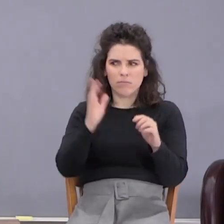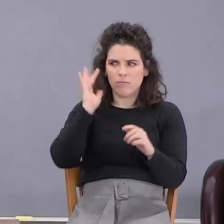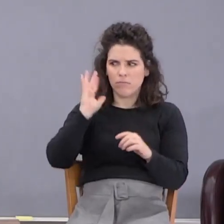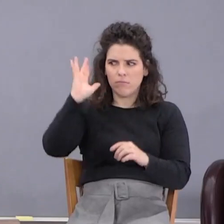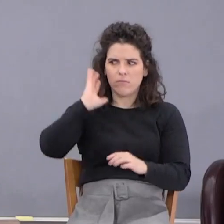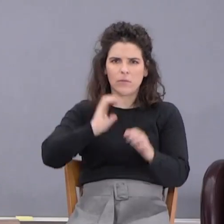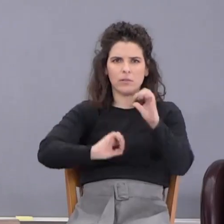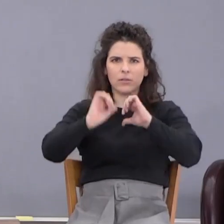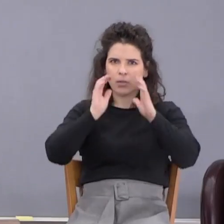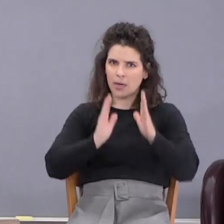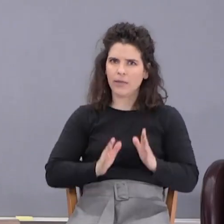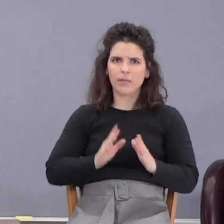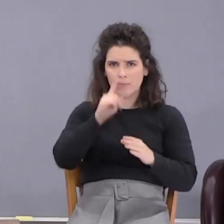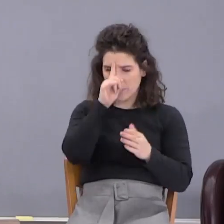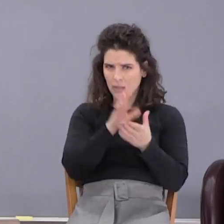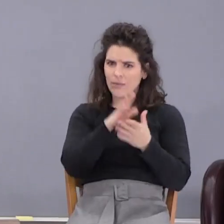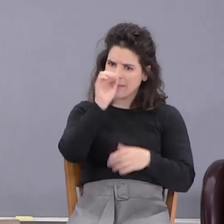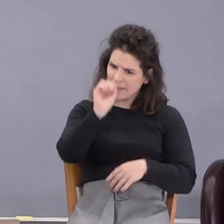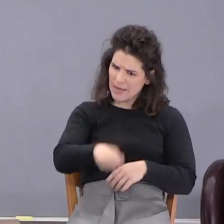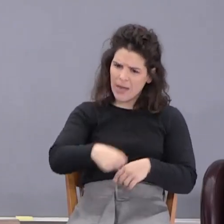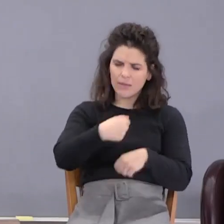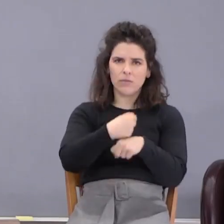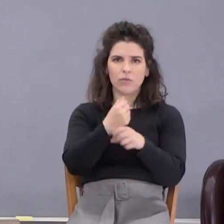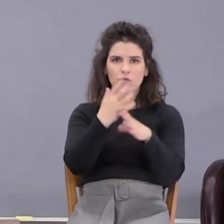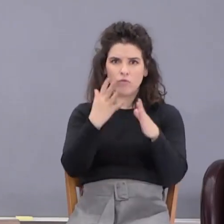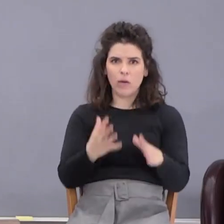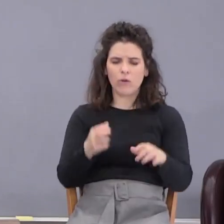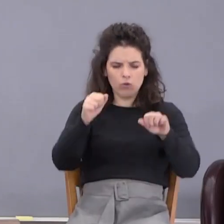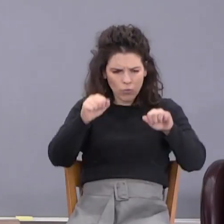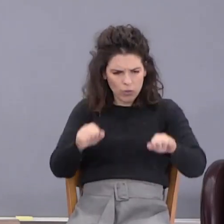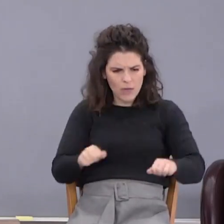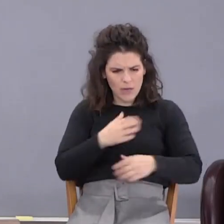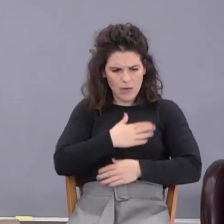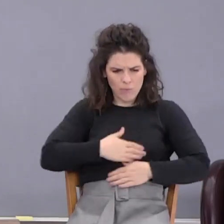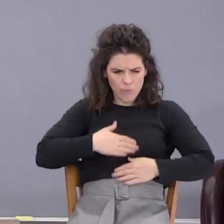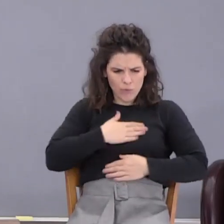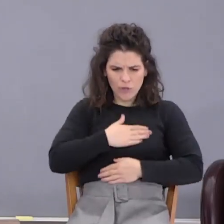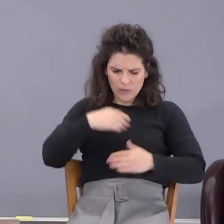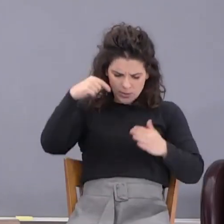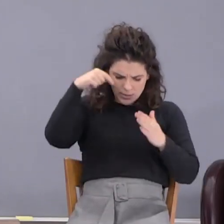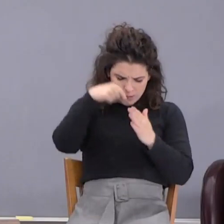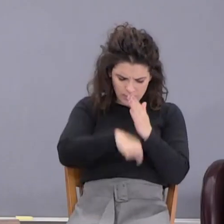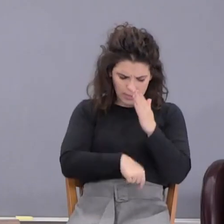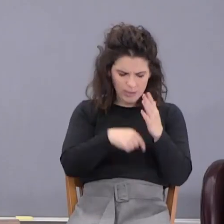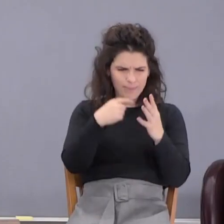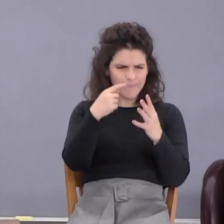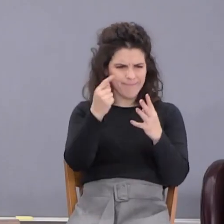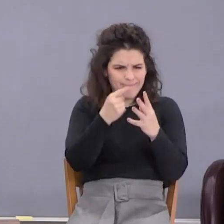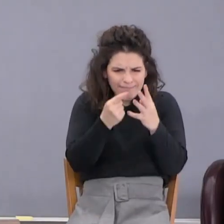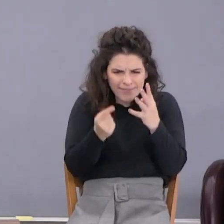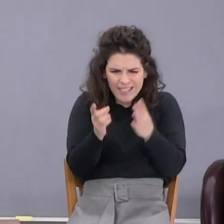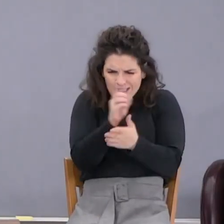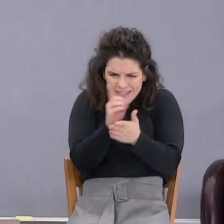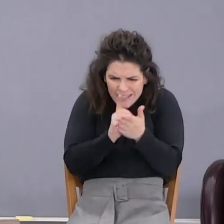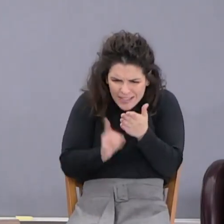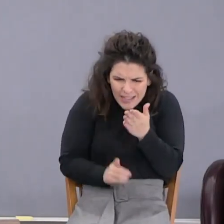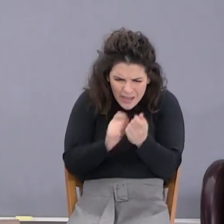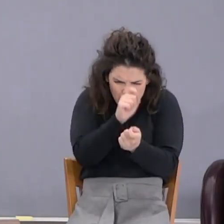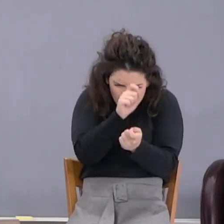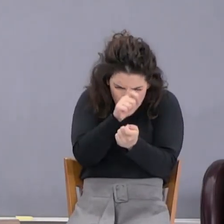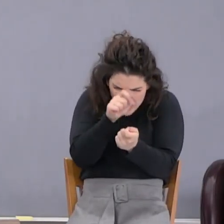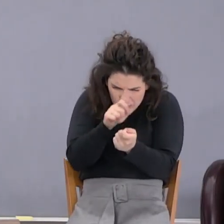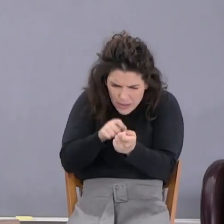creator. And you just have to appreciate the intricate handiwork of God, the